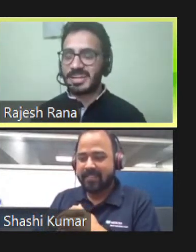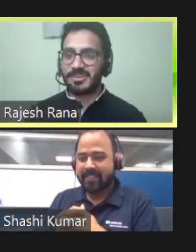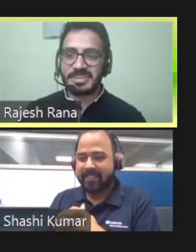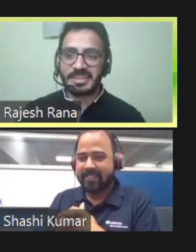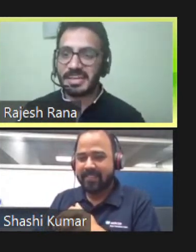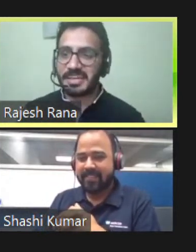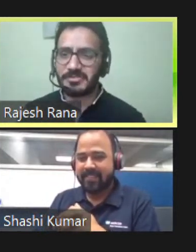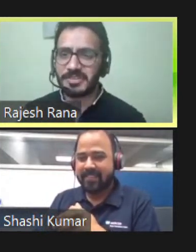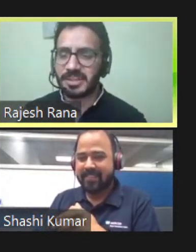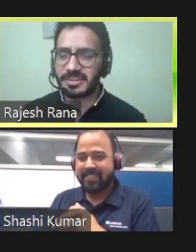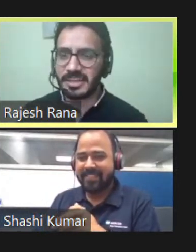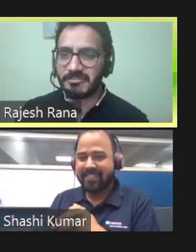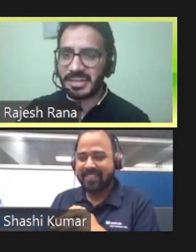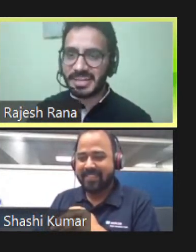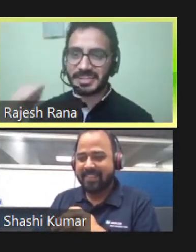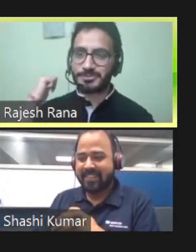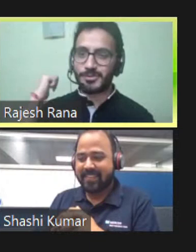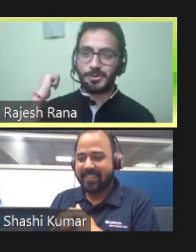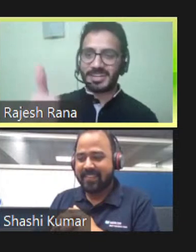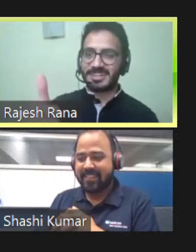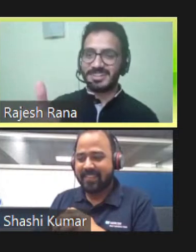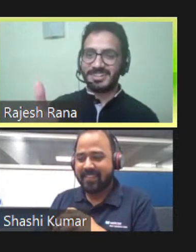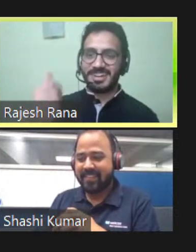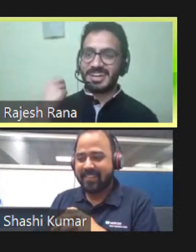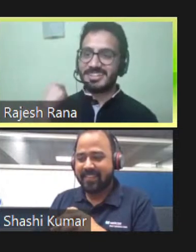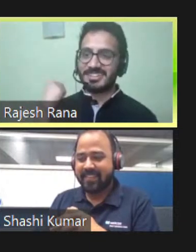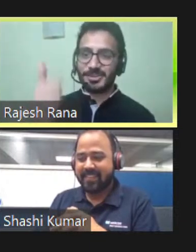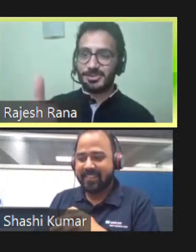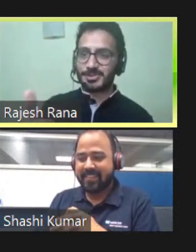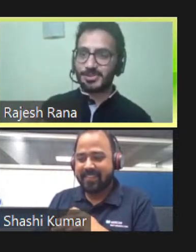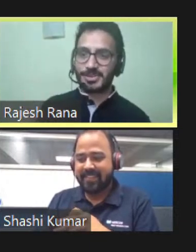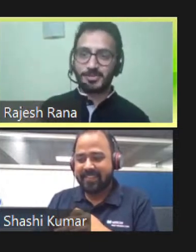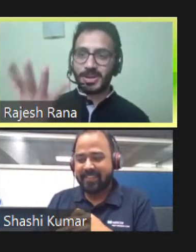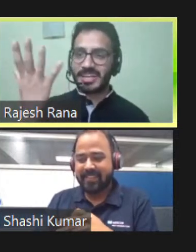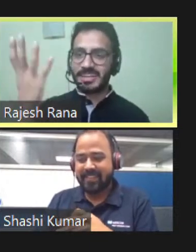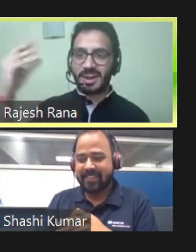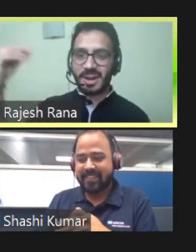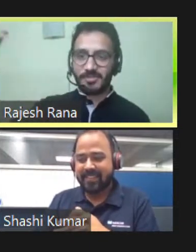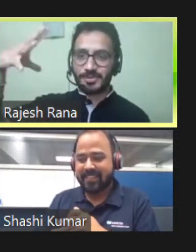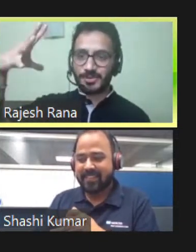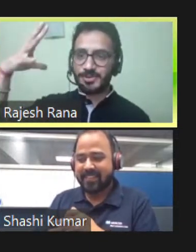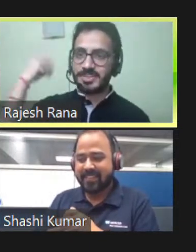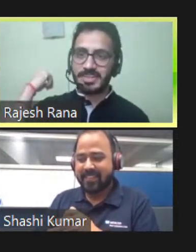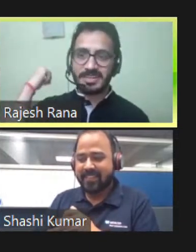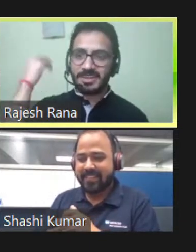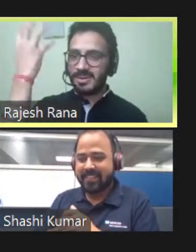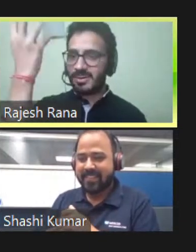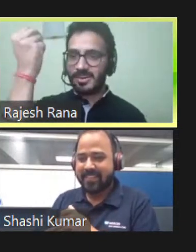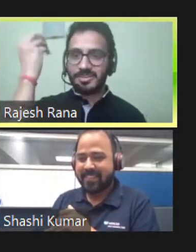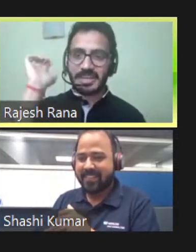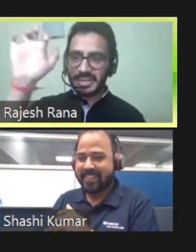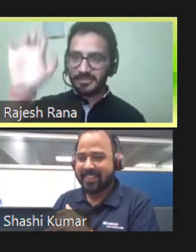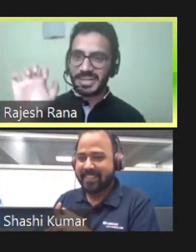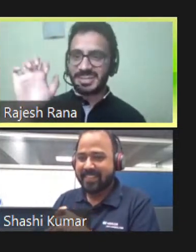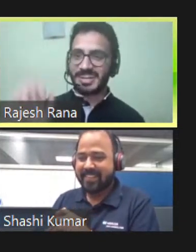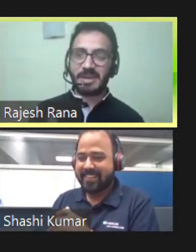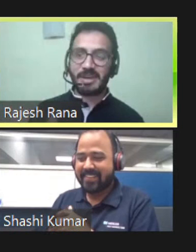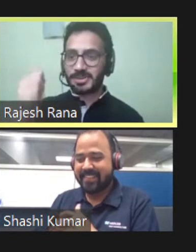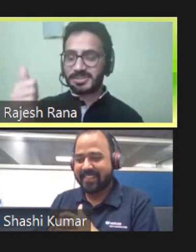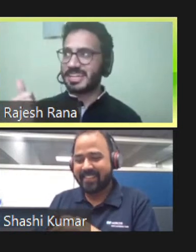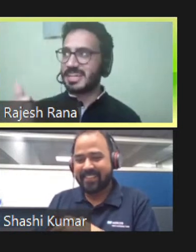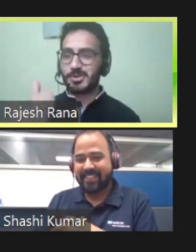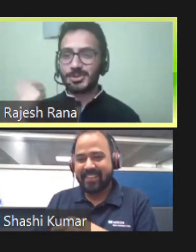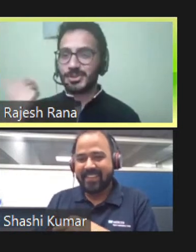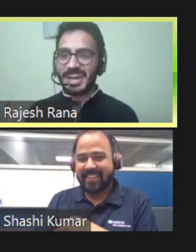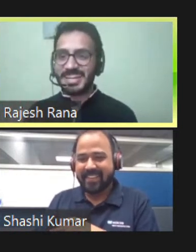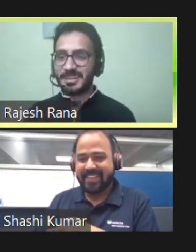good morning, or they give the greeting in this format. Either they use good morning, afternoon, or evening. I'm